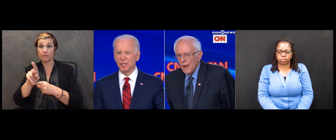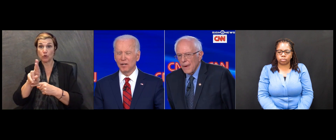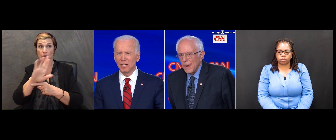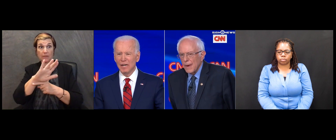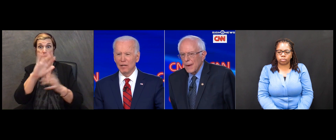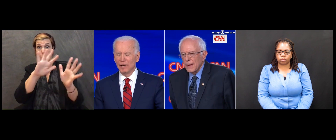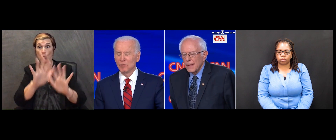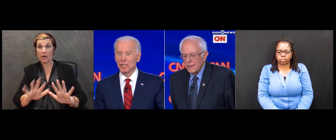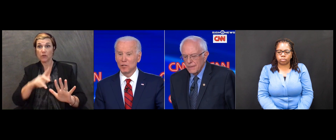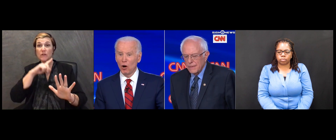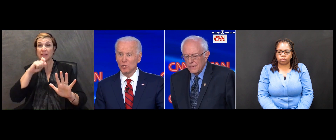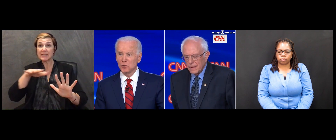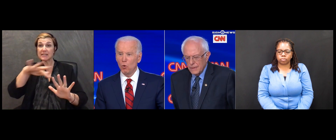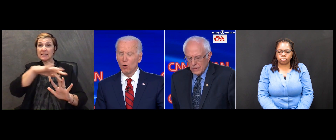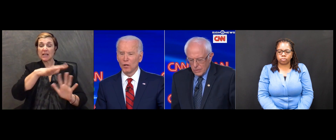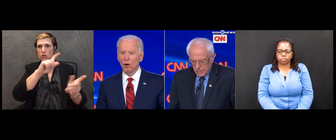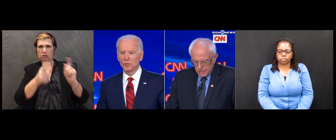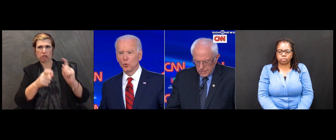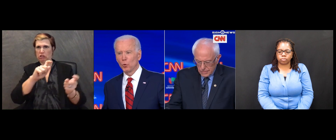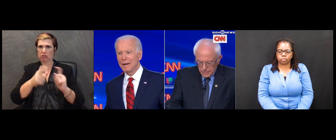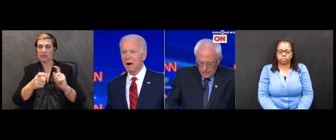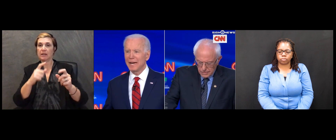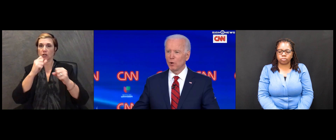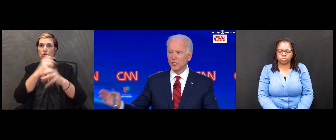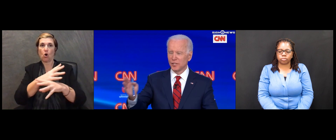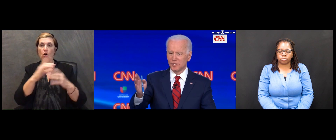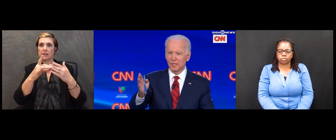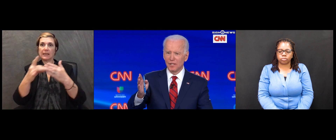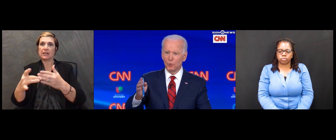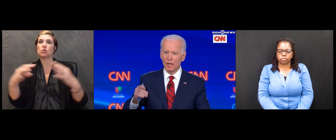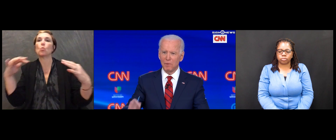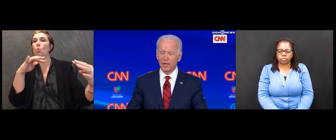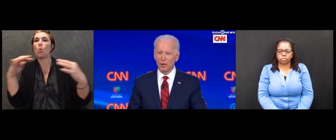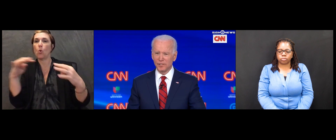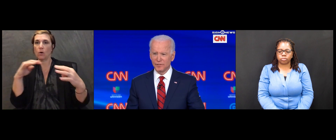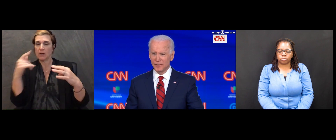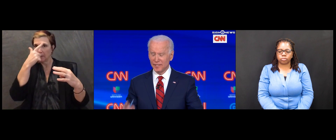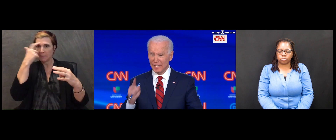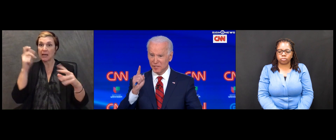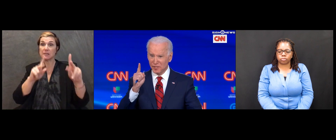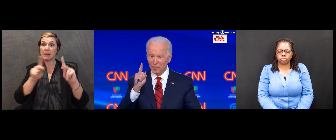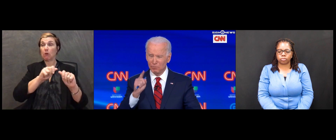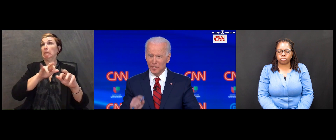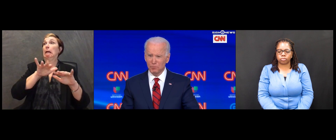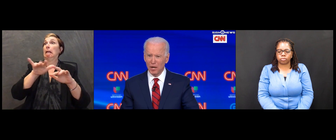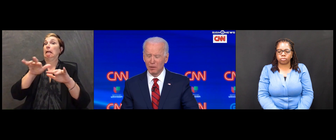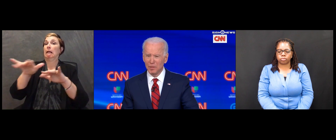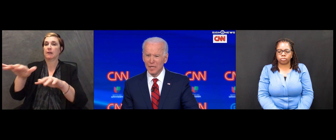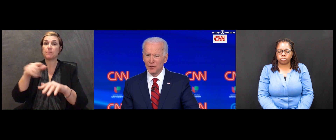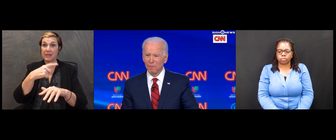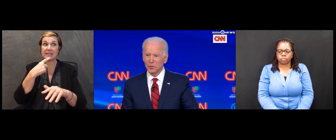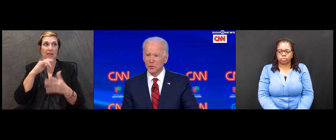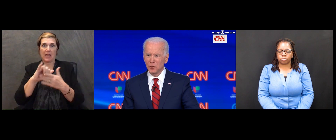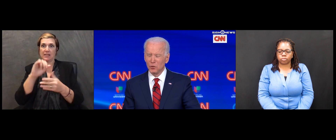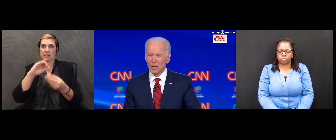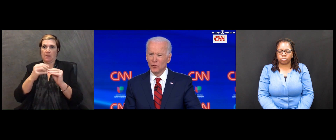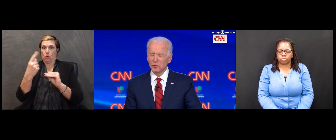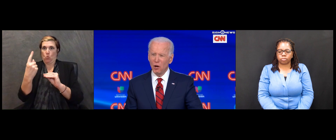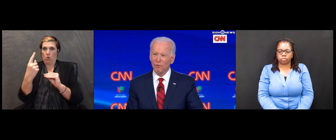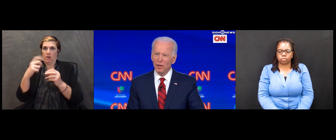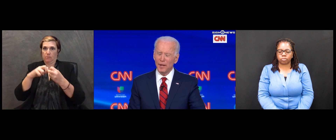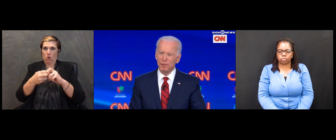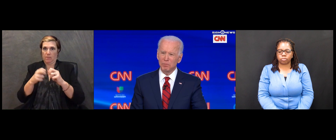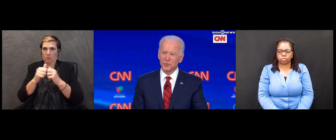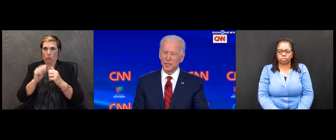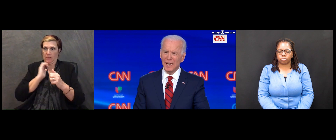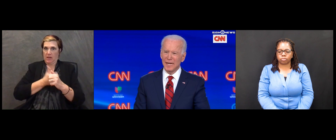desert there, it causes war. It caused great migrations, great migrations. They said that's the single biggest problem. Number two, there's